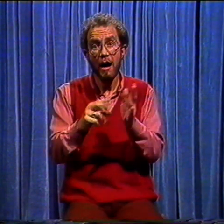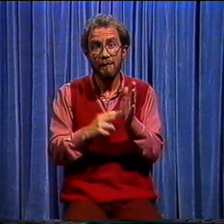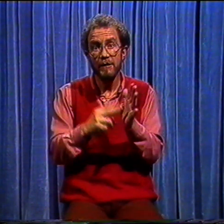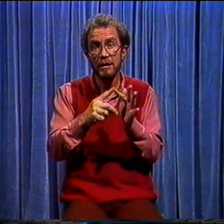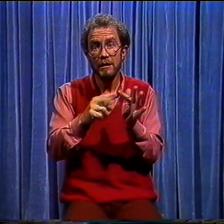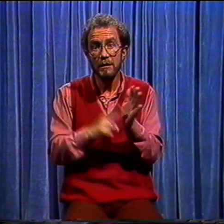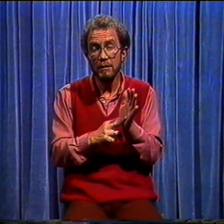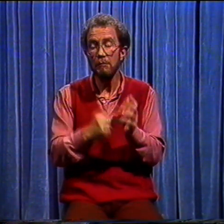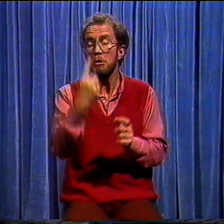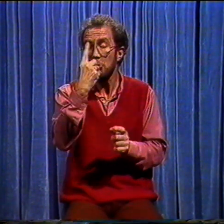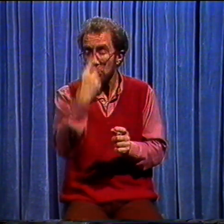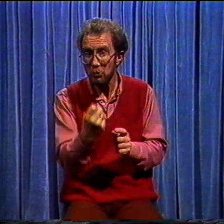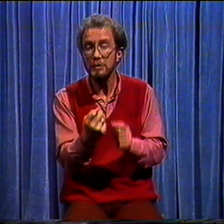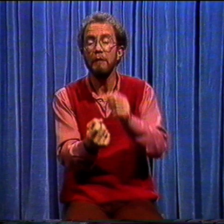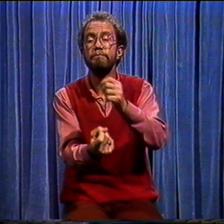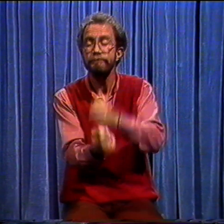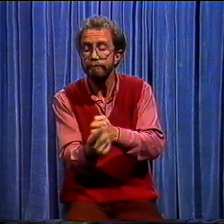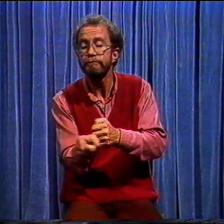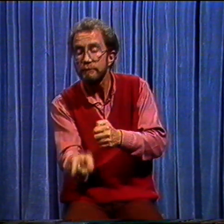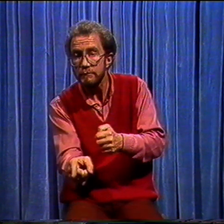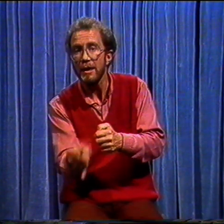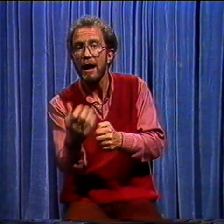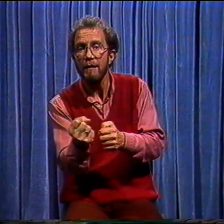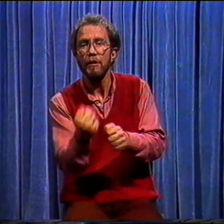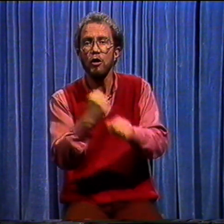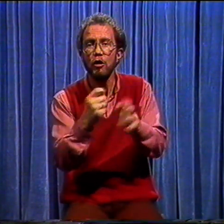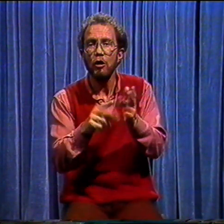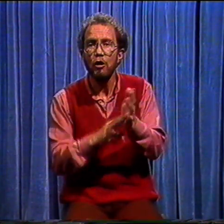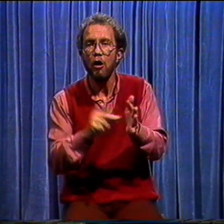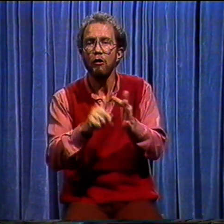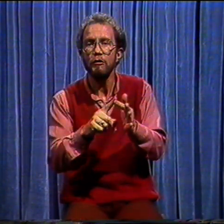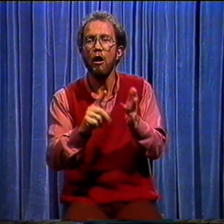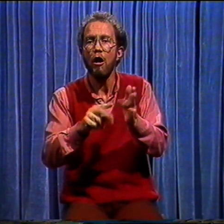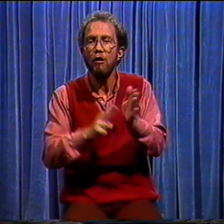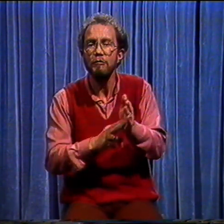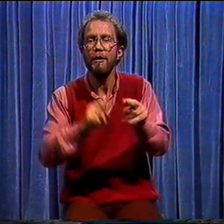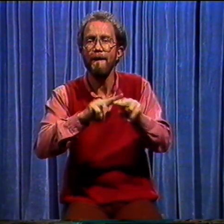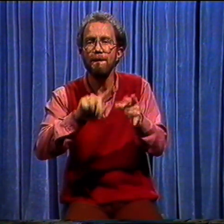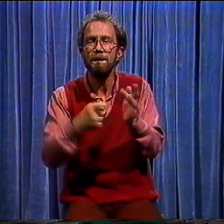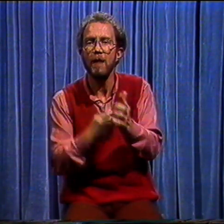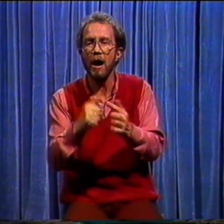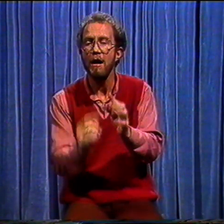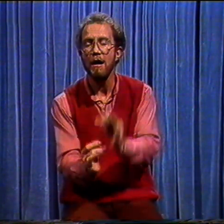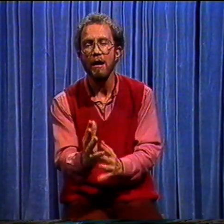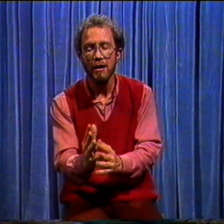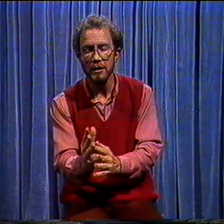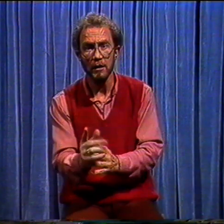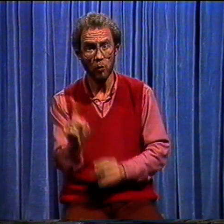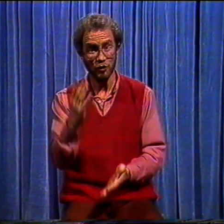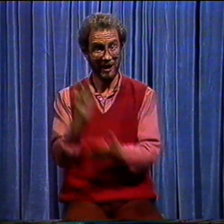the oven could have gone on fire. But what she